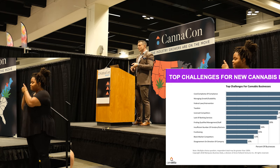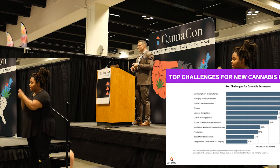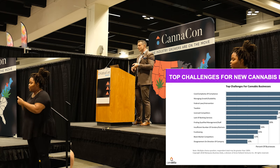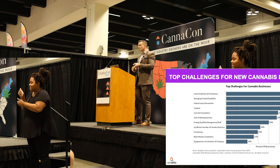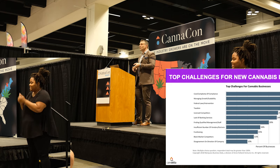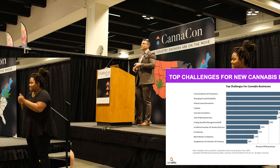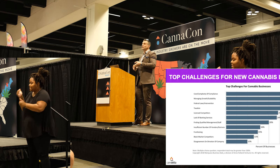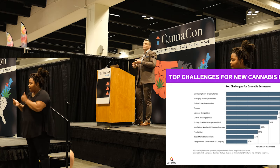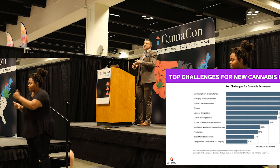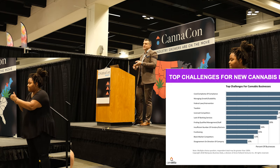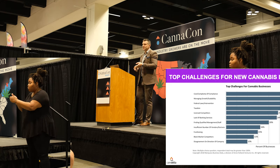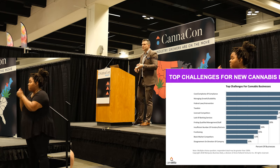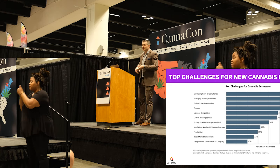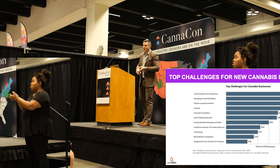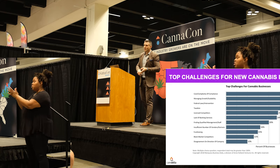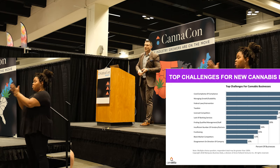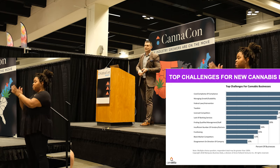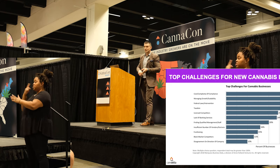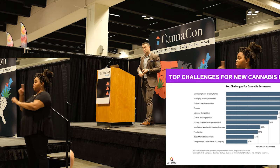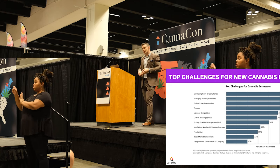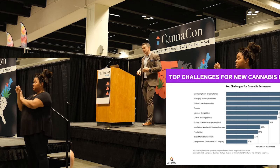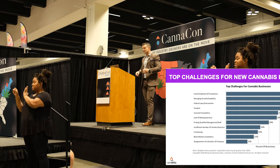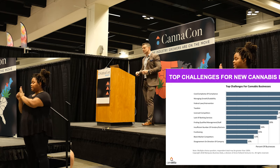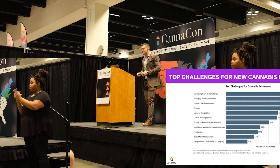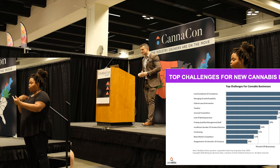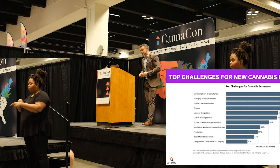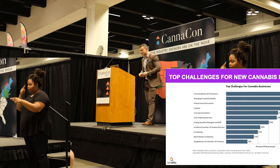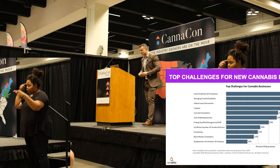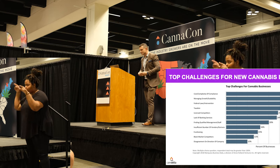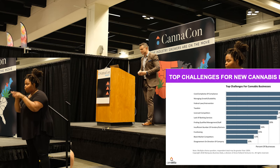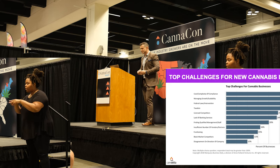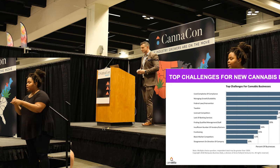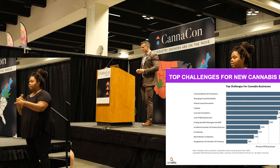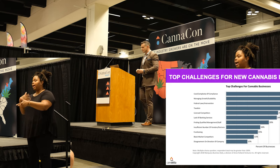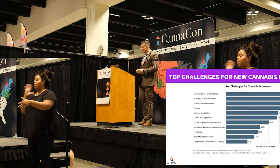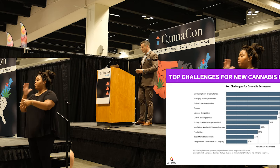the state that we're going to do or we've agreed to do by virtue of getting a license.